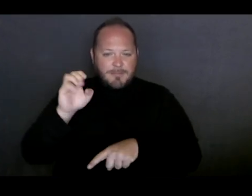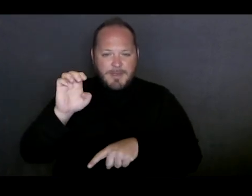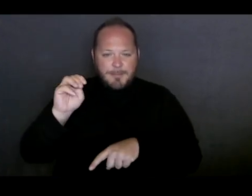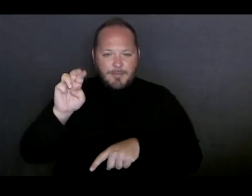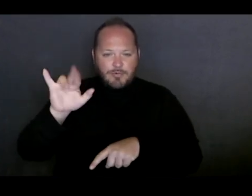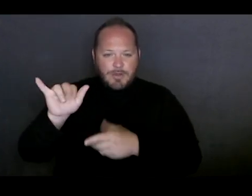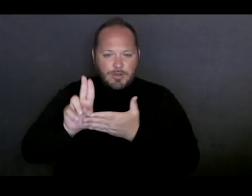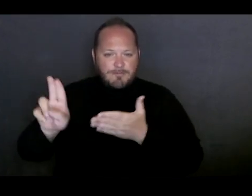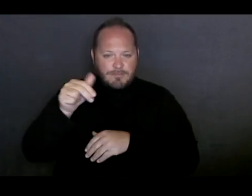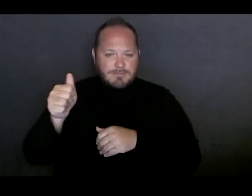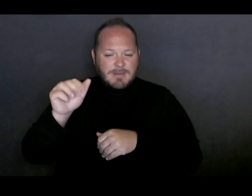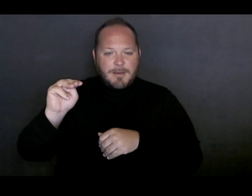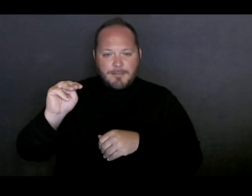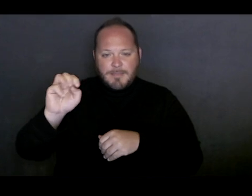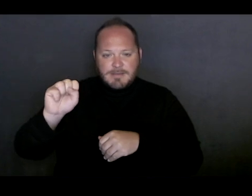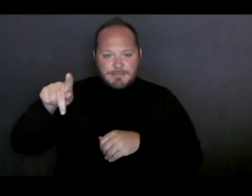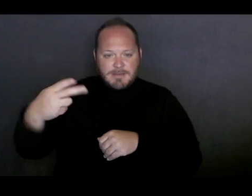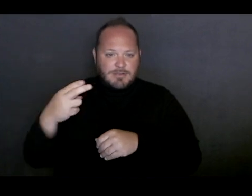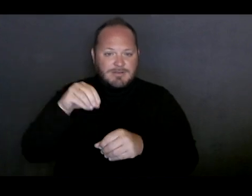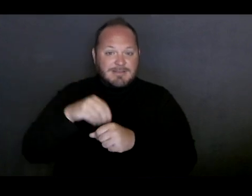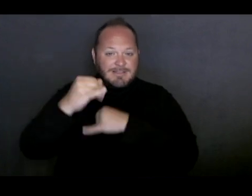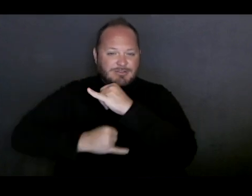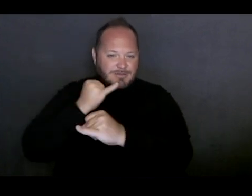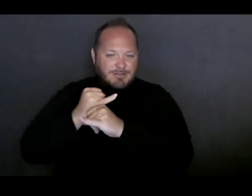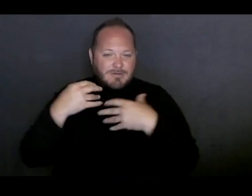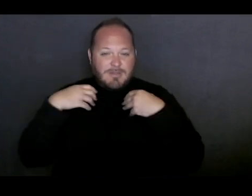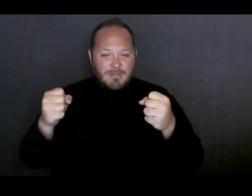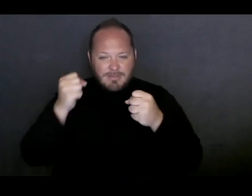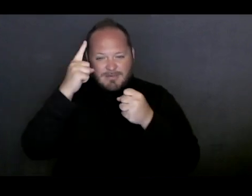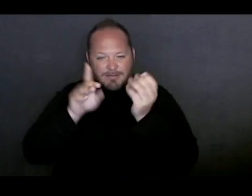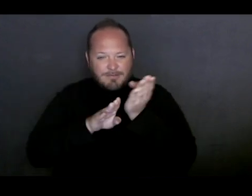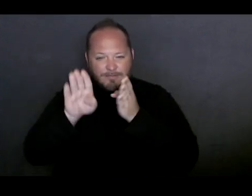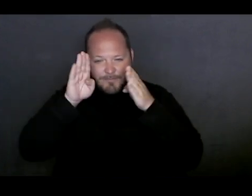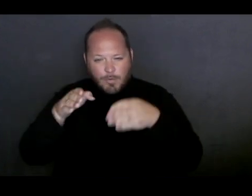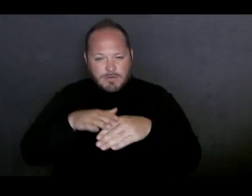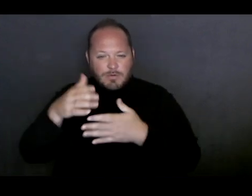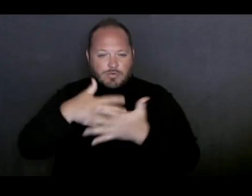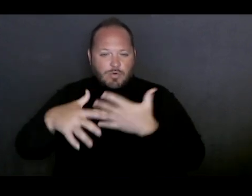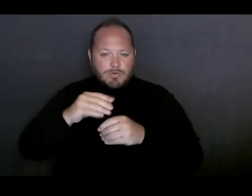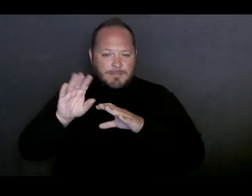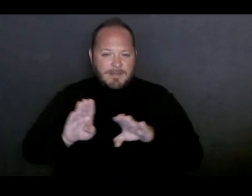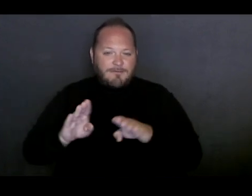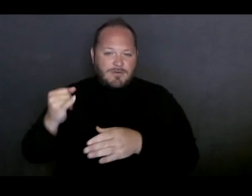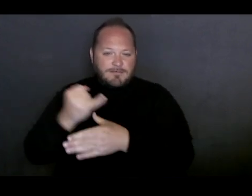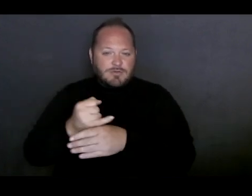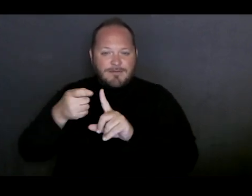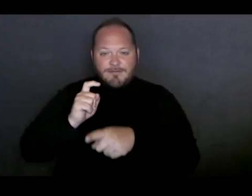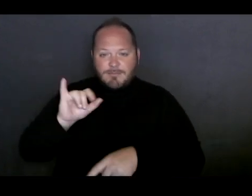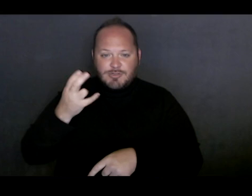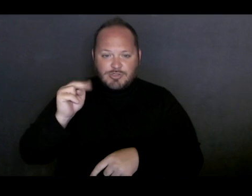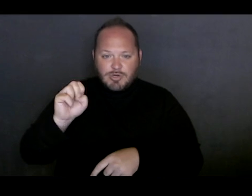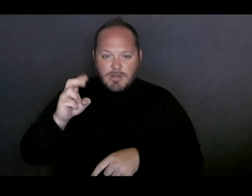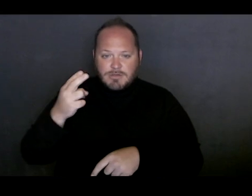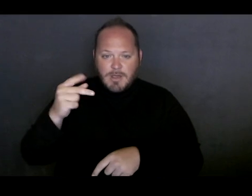and is an MSPH in international health, with a focus on social and behavioral interventions from the Johns Hopkins